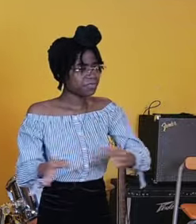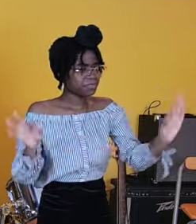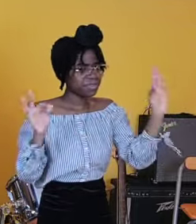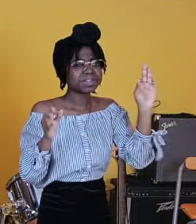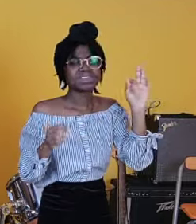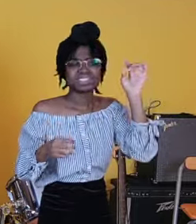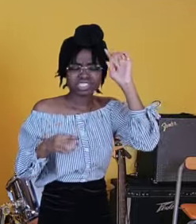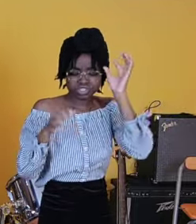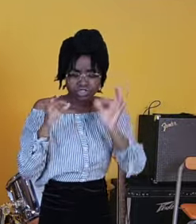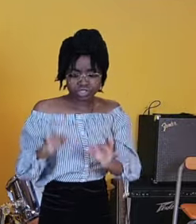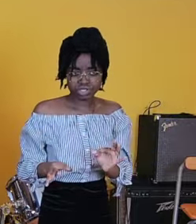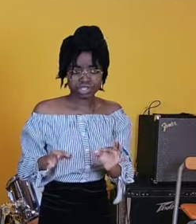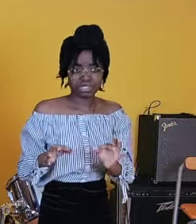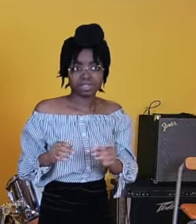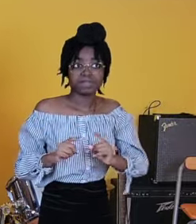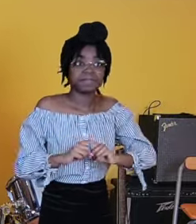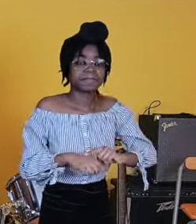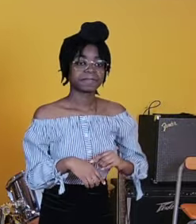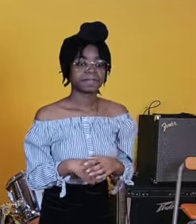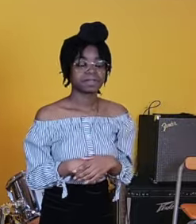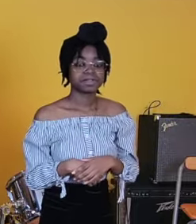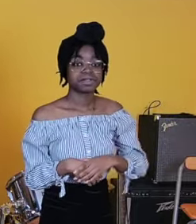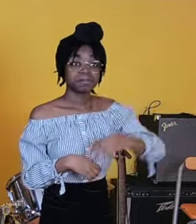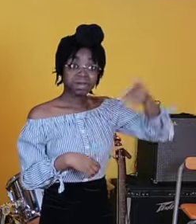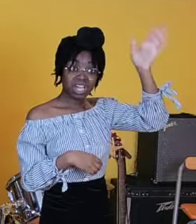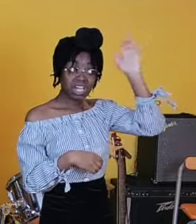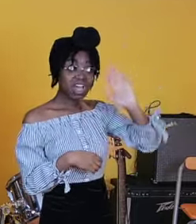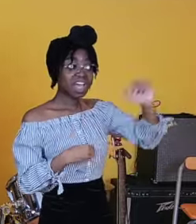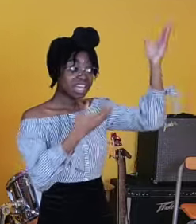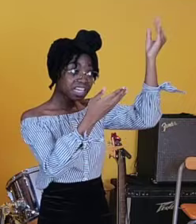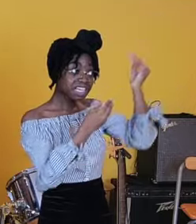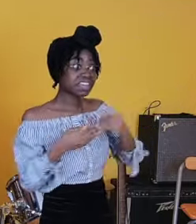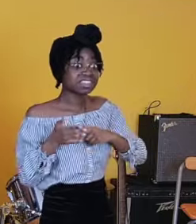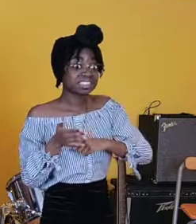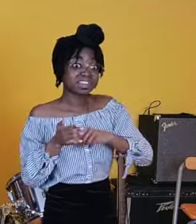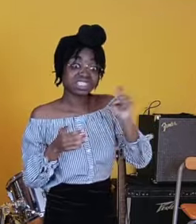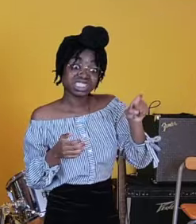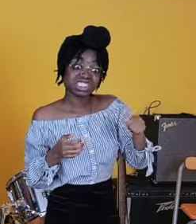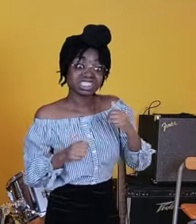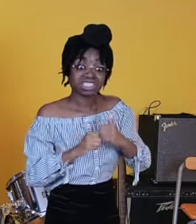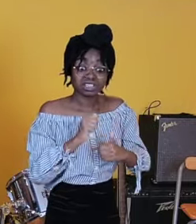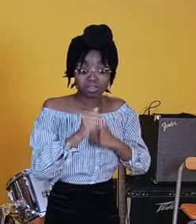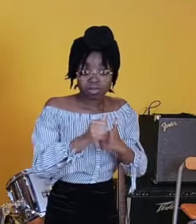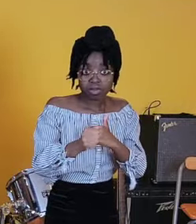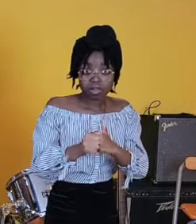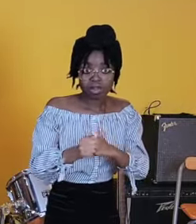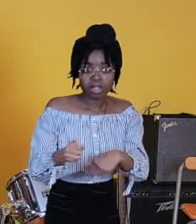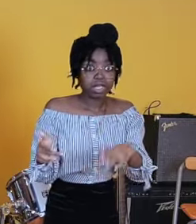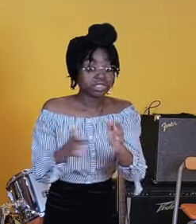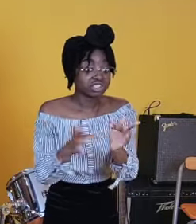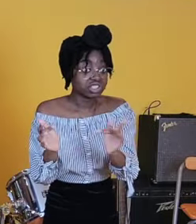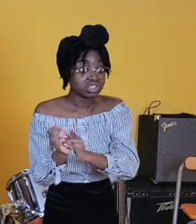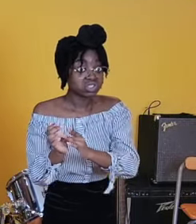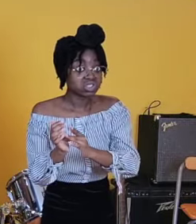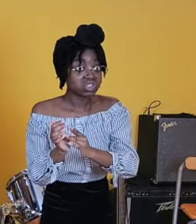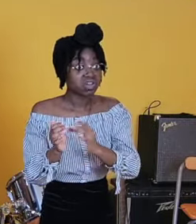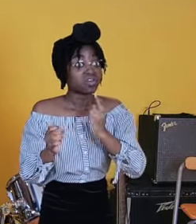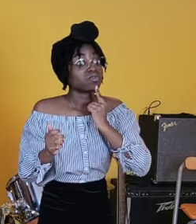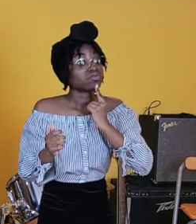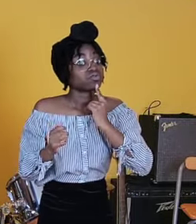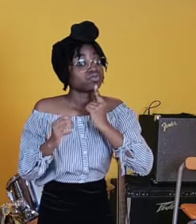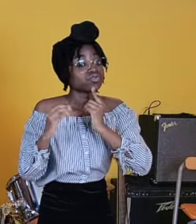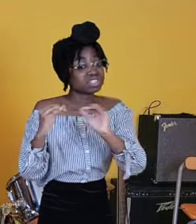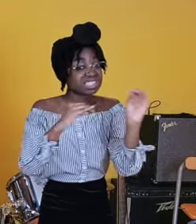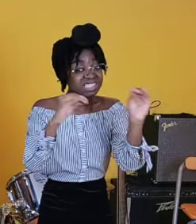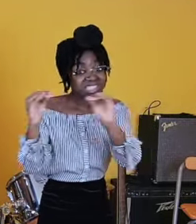the example that we need to follow. During his time on earth, you know it up. Jesus told us about God, his Father.